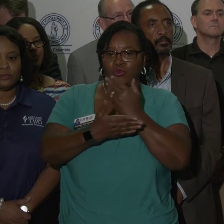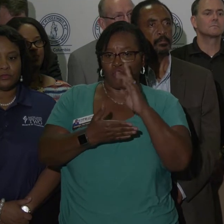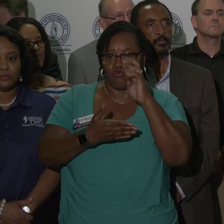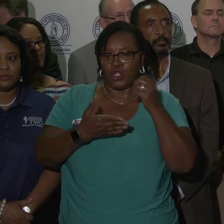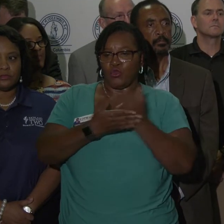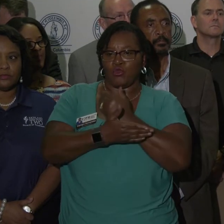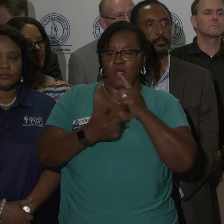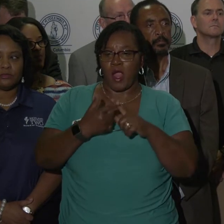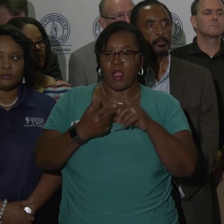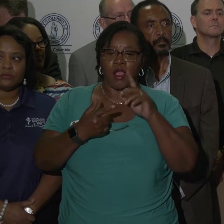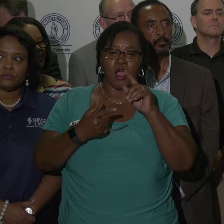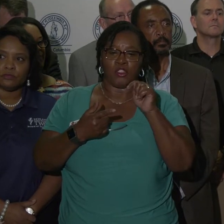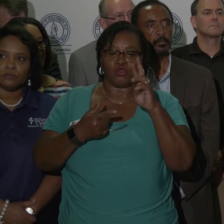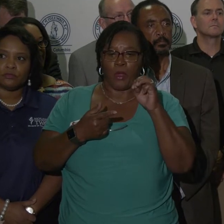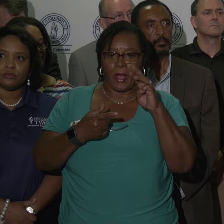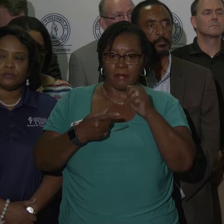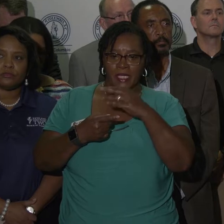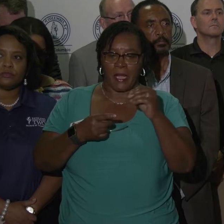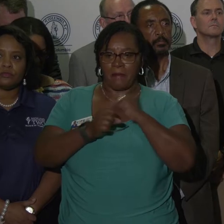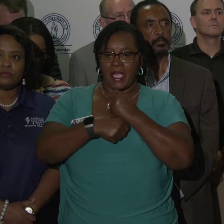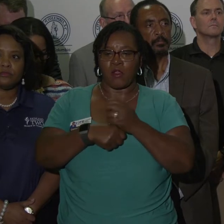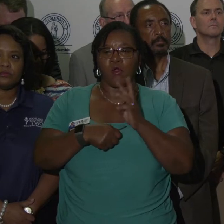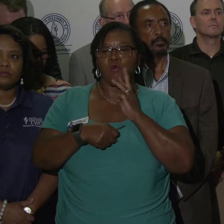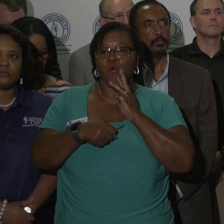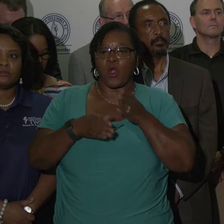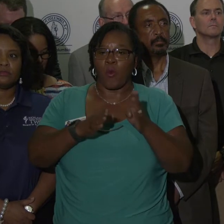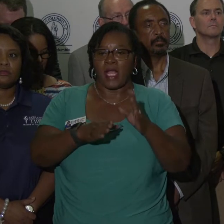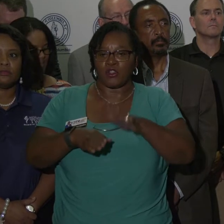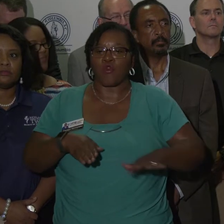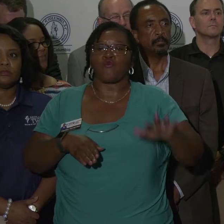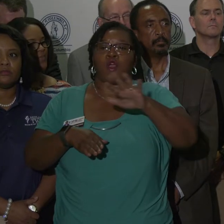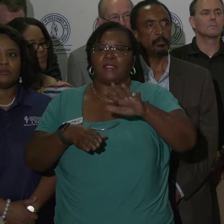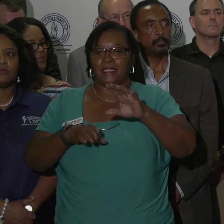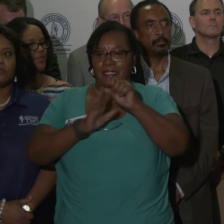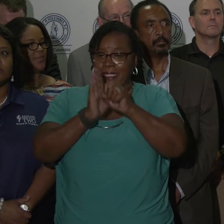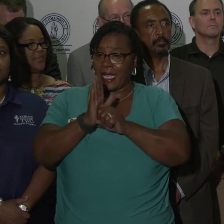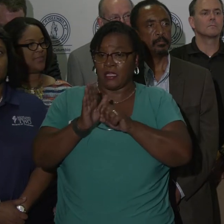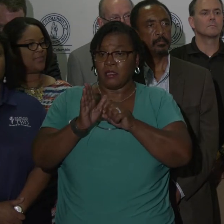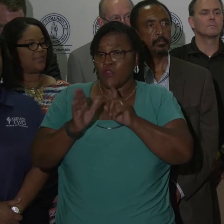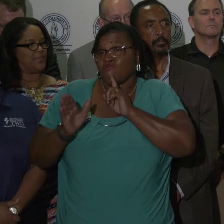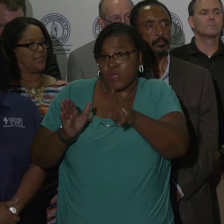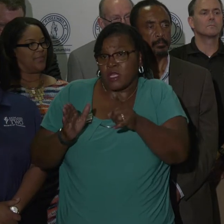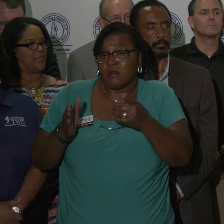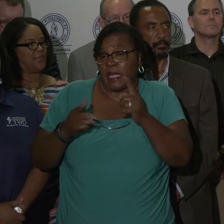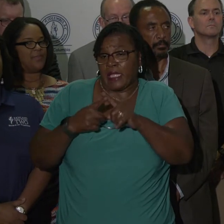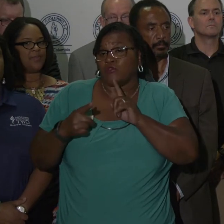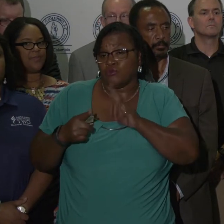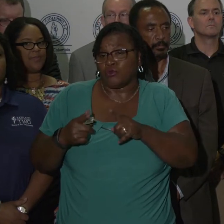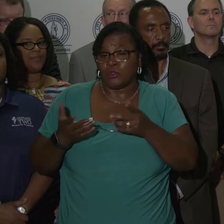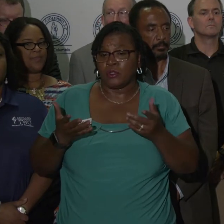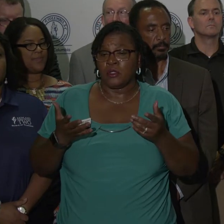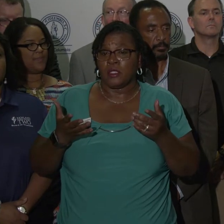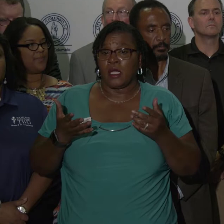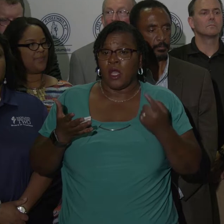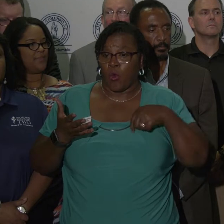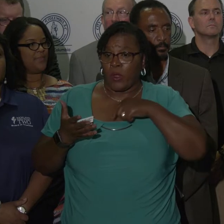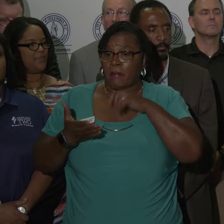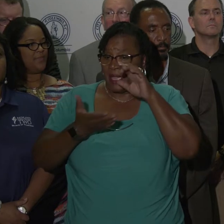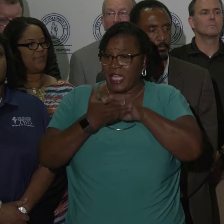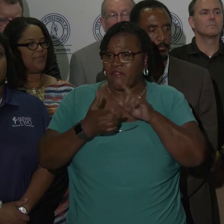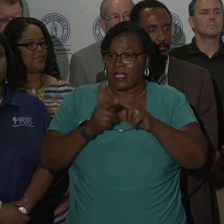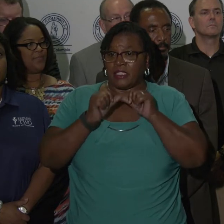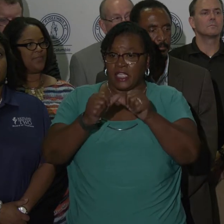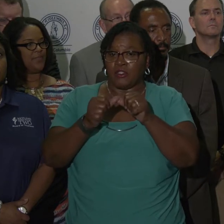streams and riparian waterways across the state are still very real, and certainly we believe and we